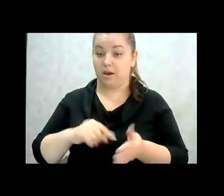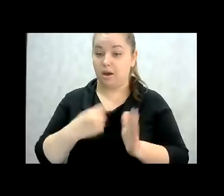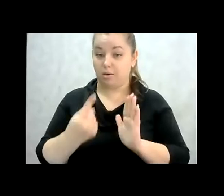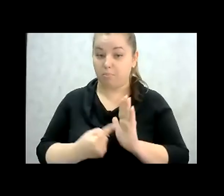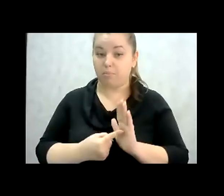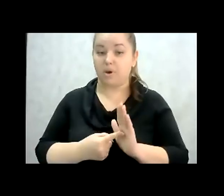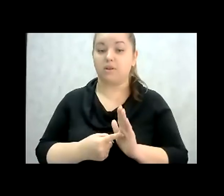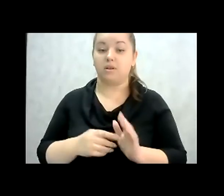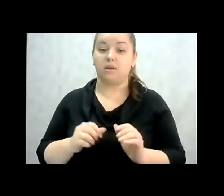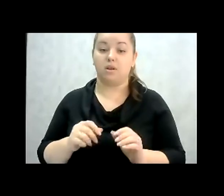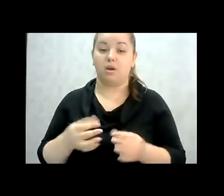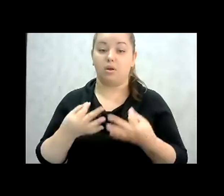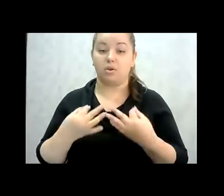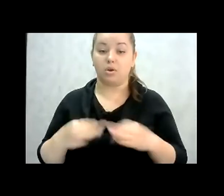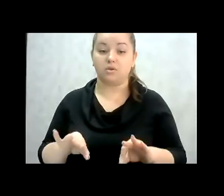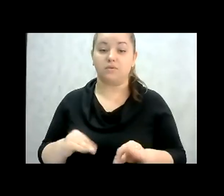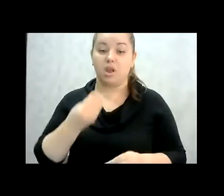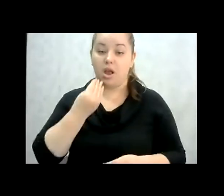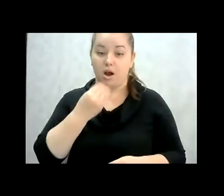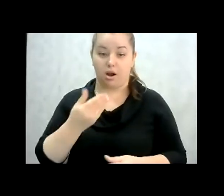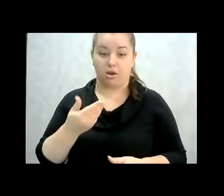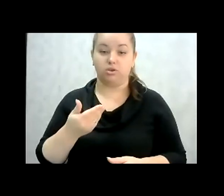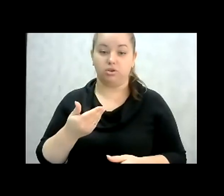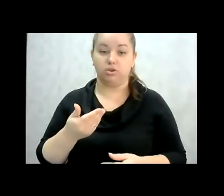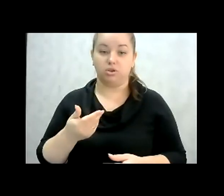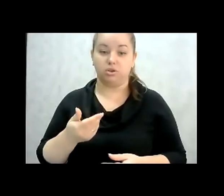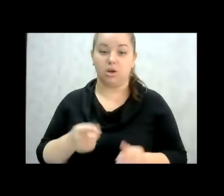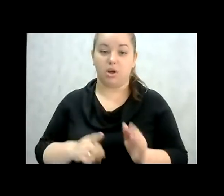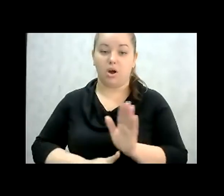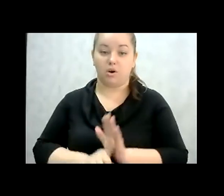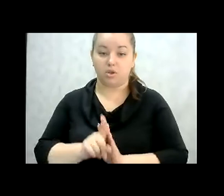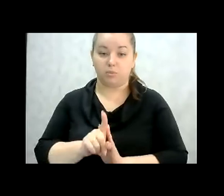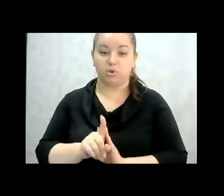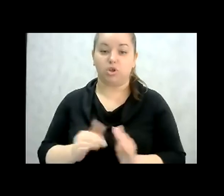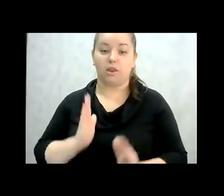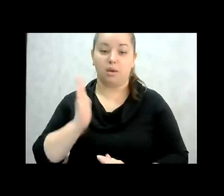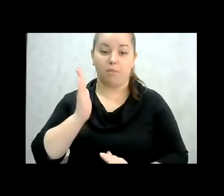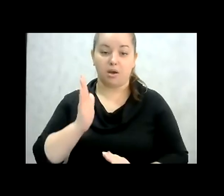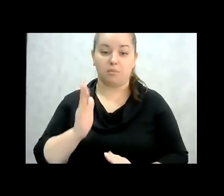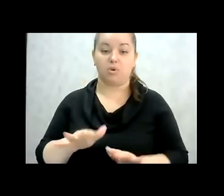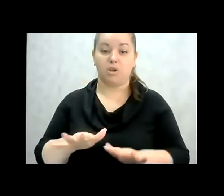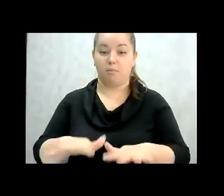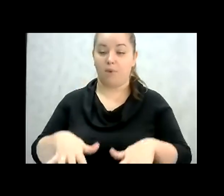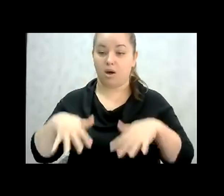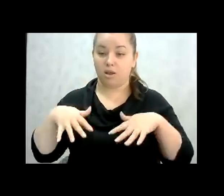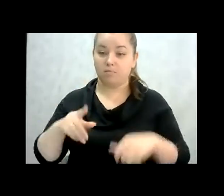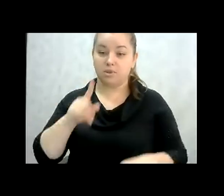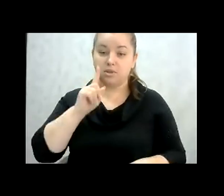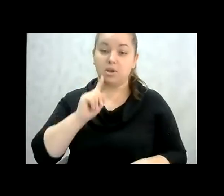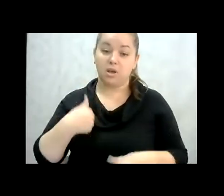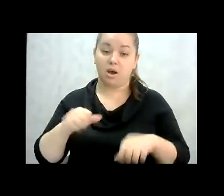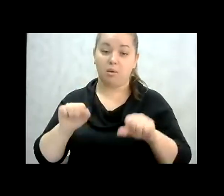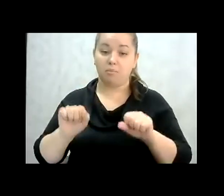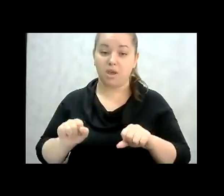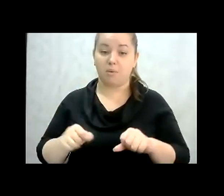So I would have, of course, more to say, but for the sake of being brief, I would leave it to that for now, and